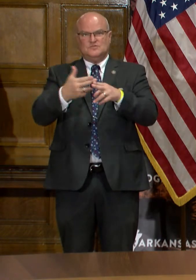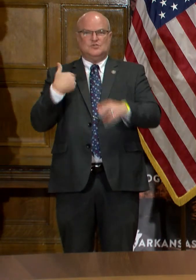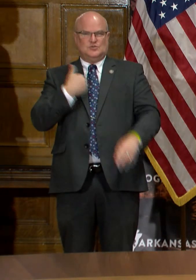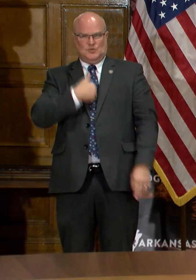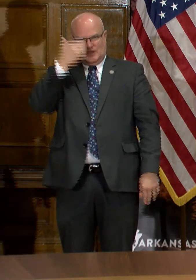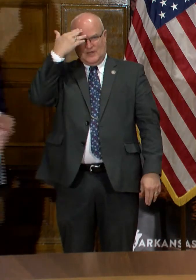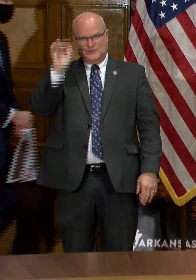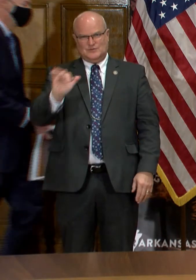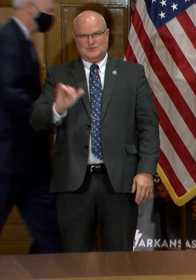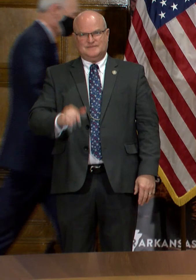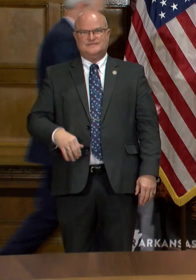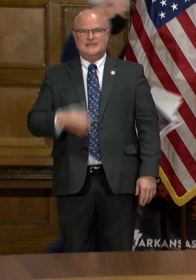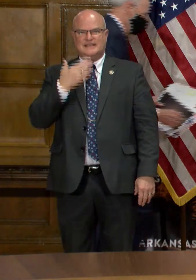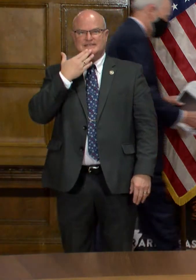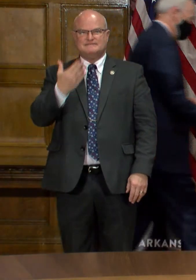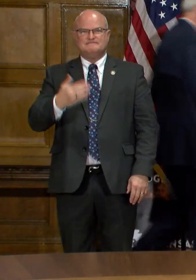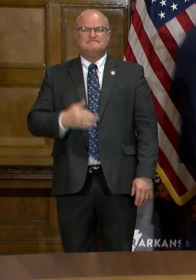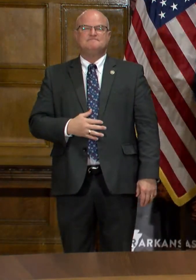them.